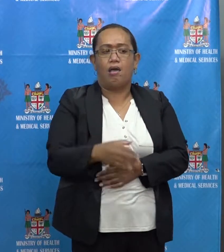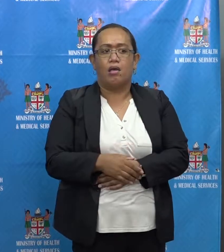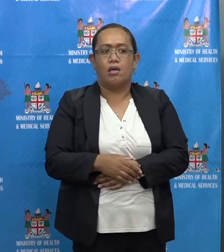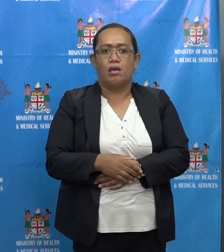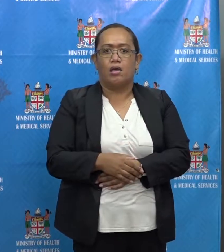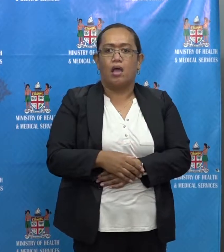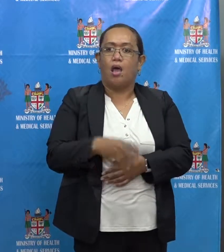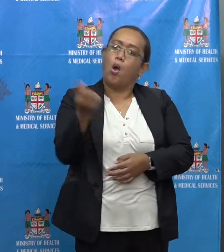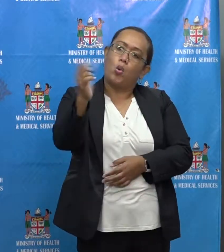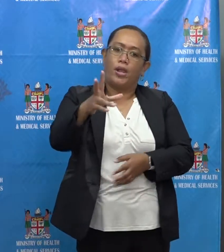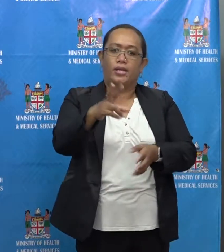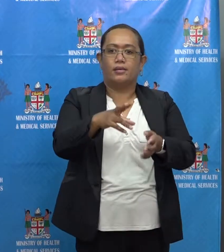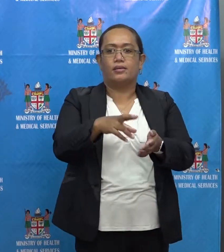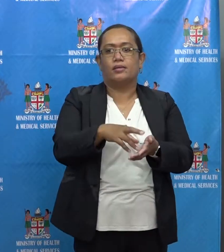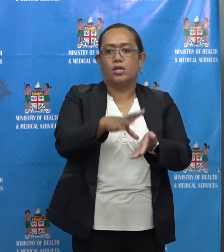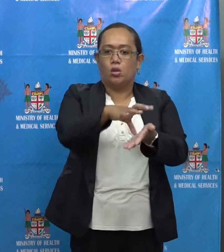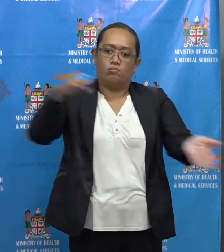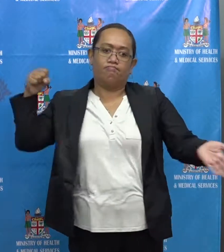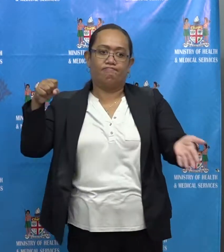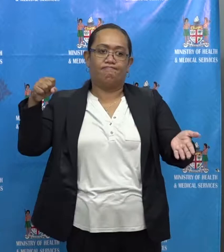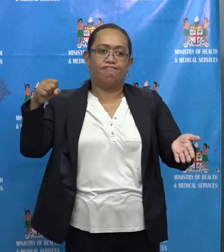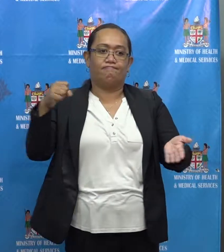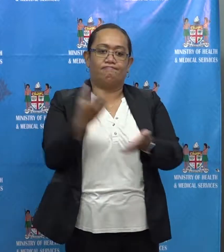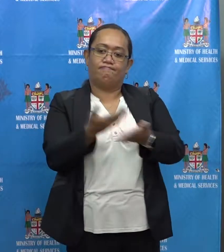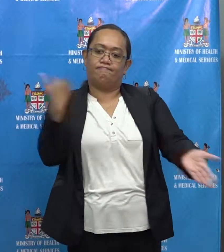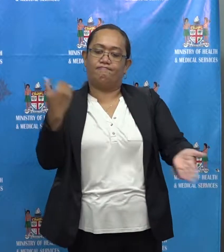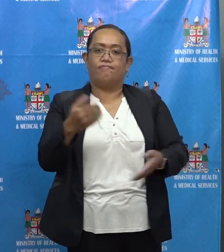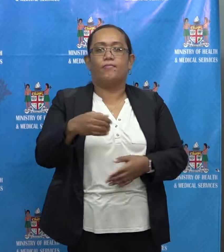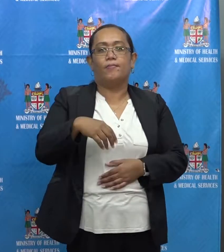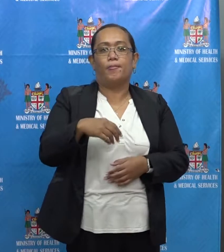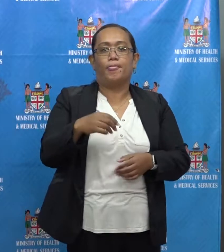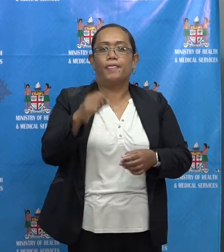removing the tweet. I think she did an honorable job there.